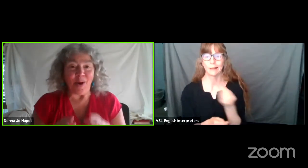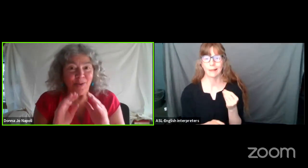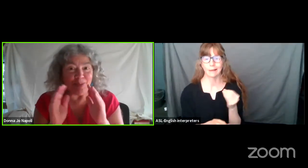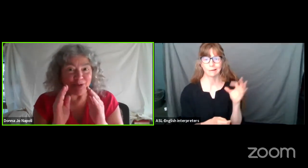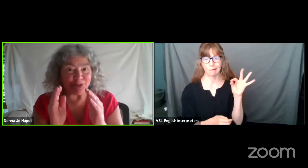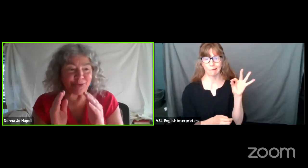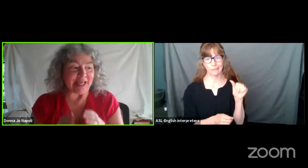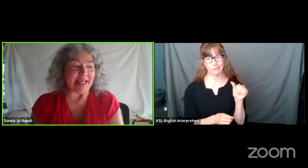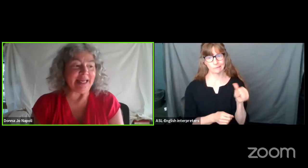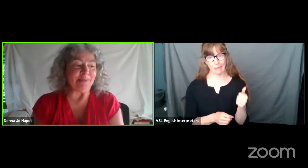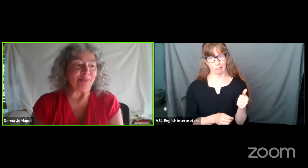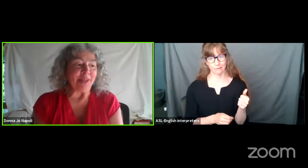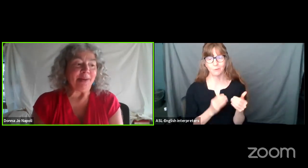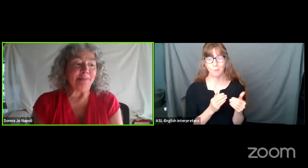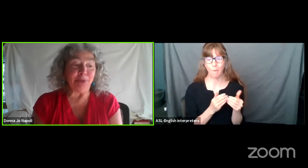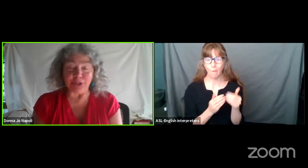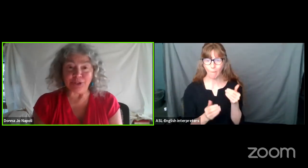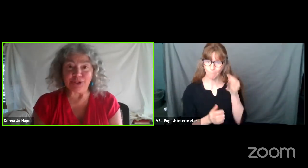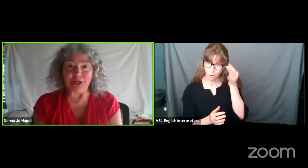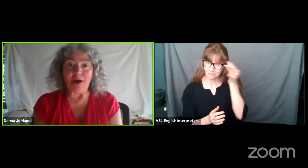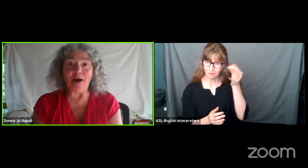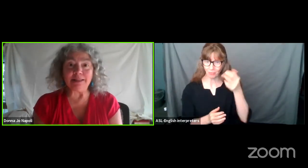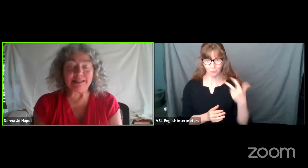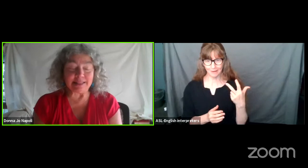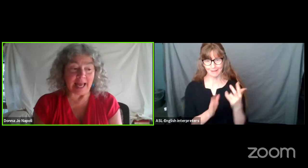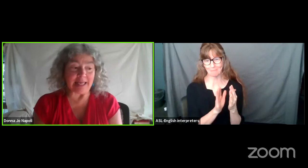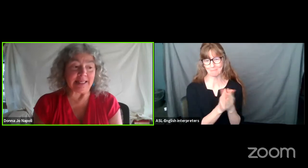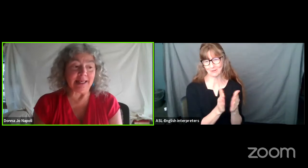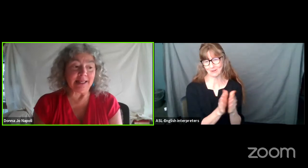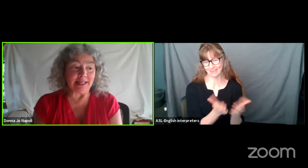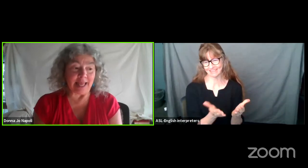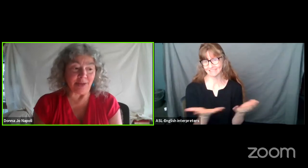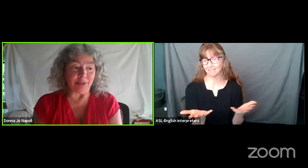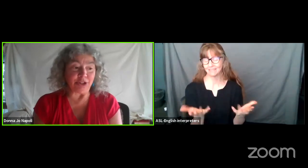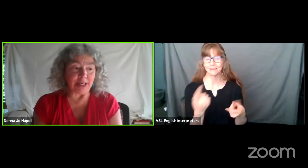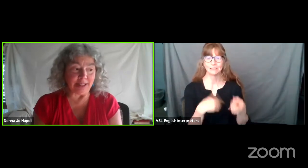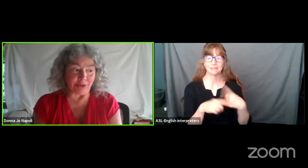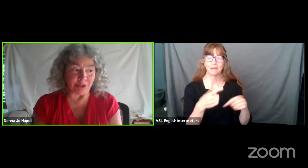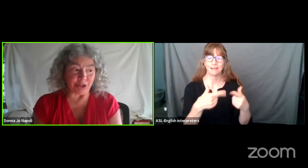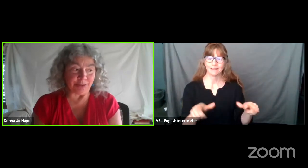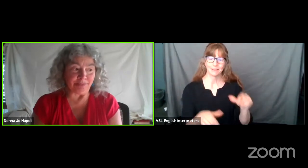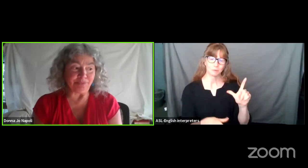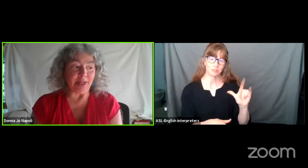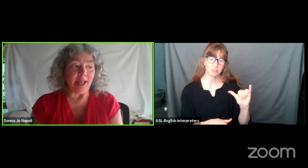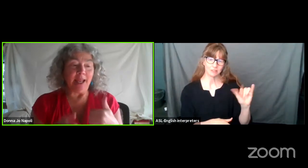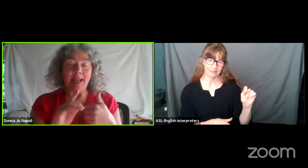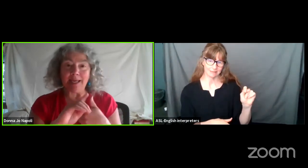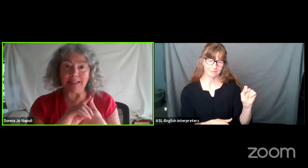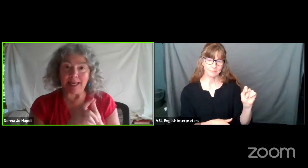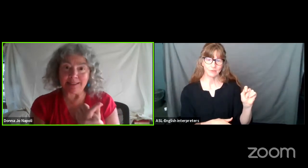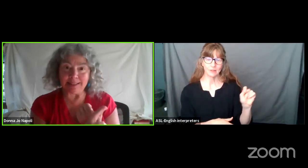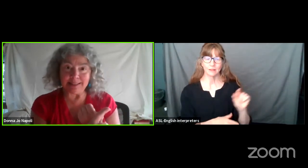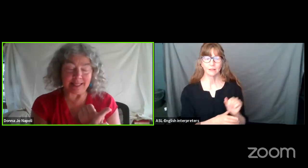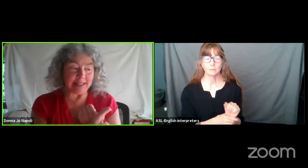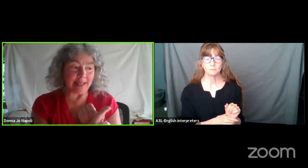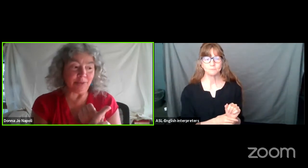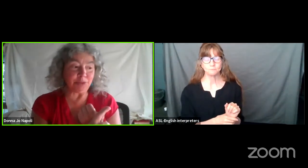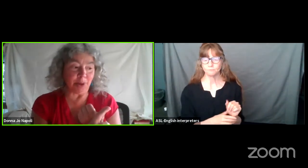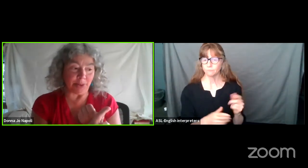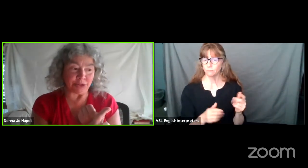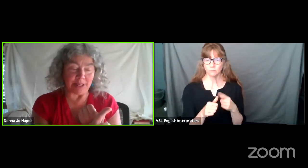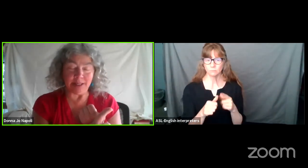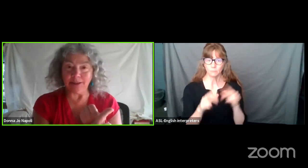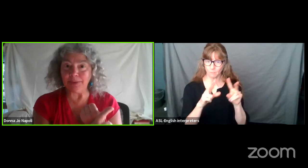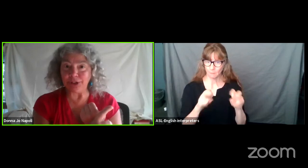9/10, almost 3 books on sign language literature. Analyzing Sign